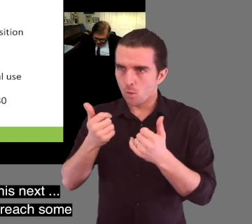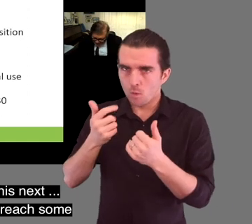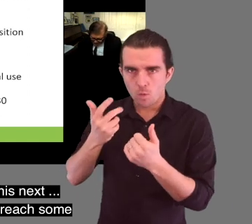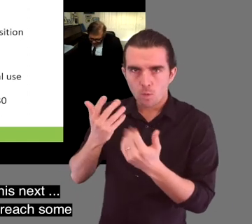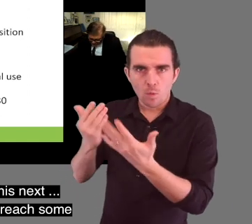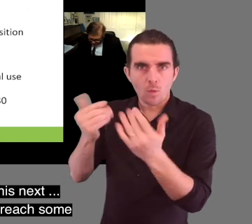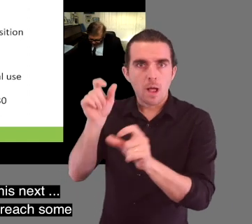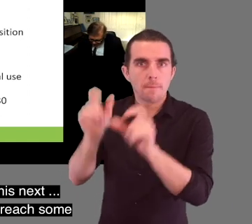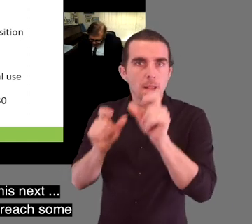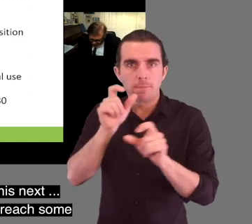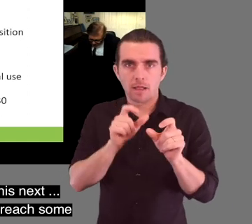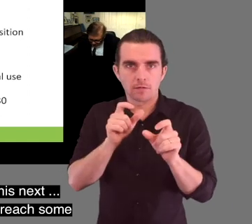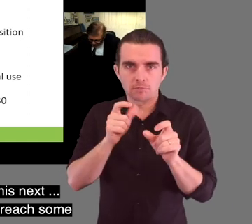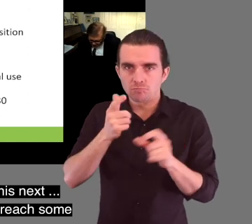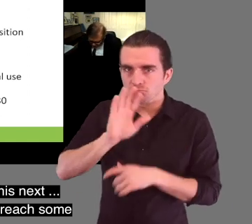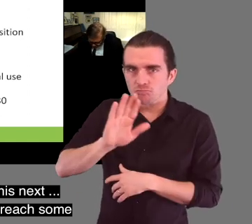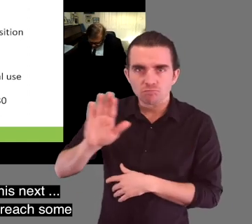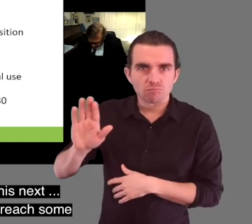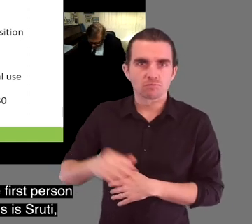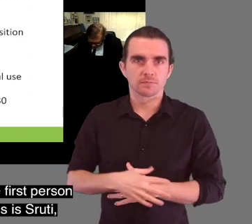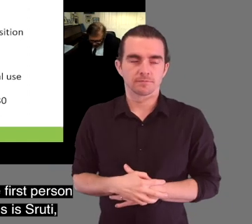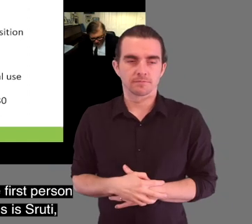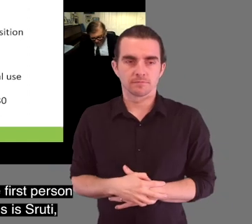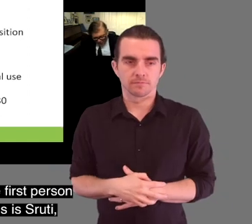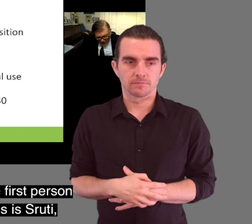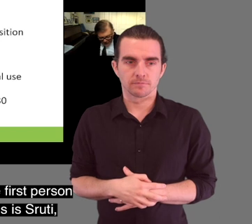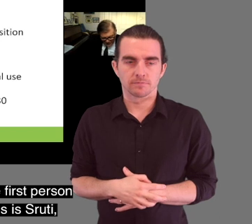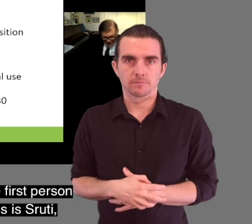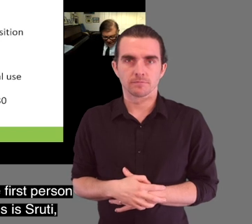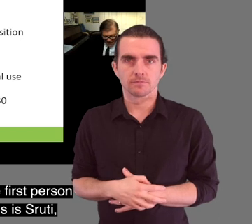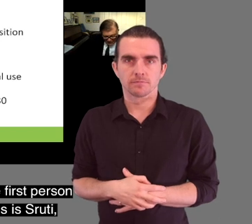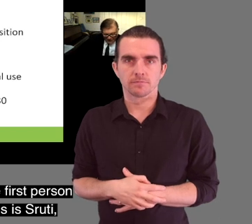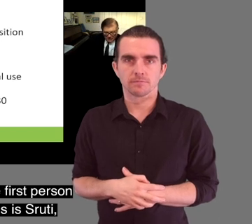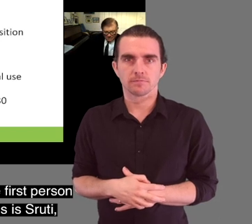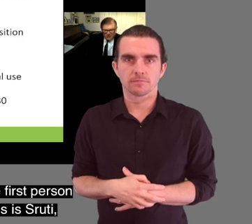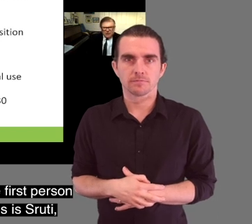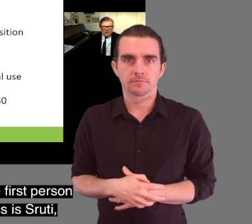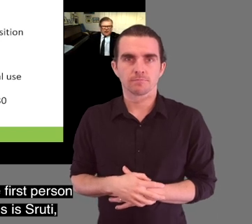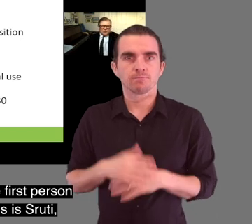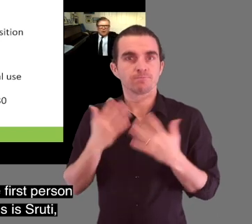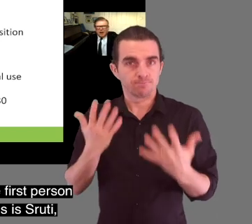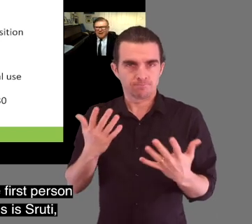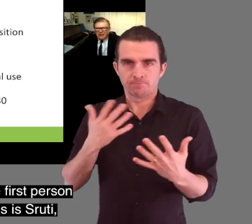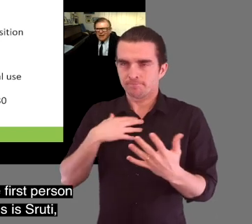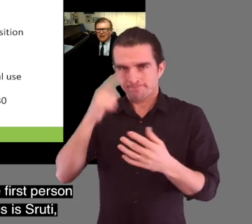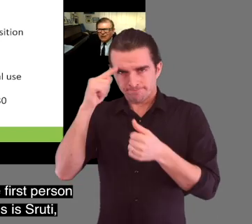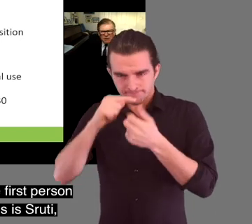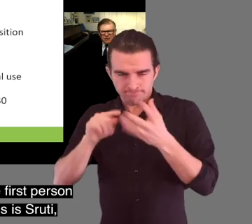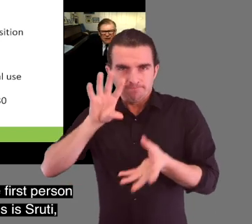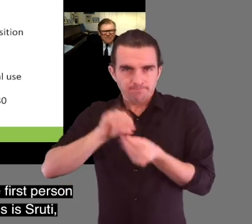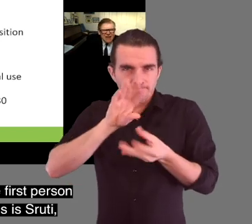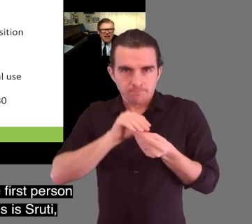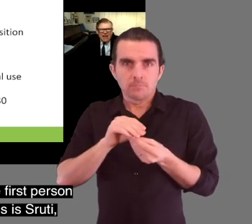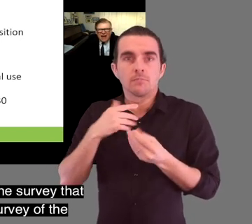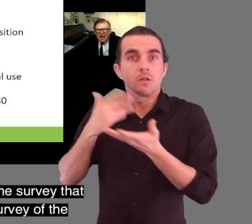I think we're going to now reach some concluding points, And the first person who's going to talk about this is